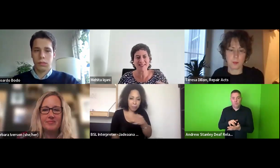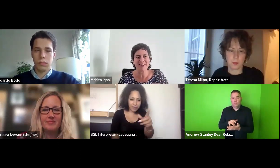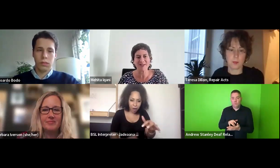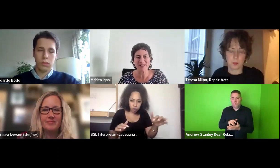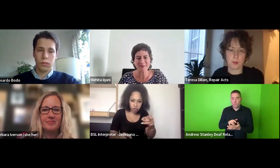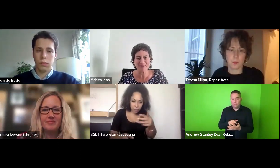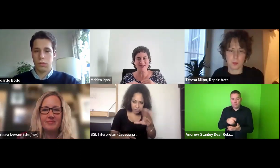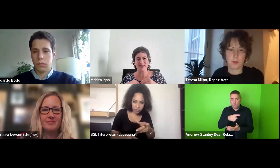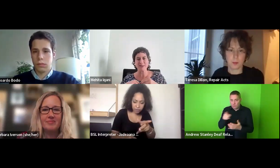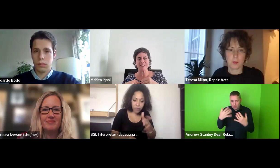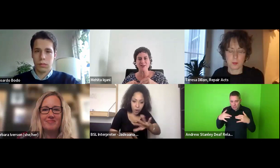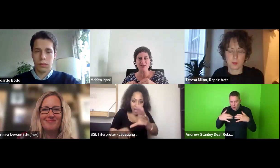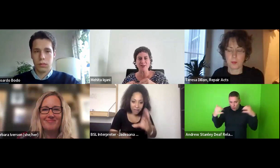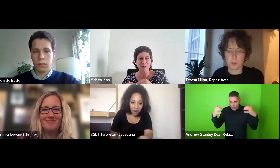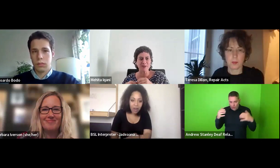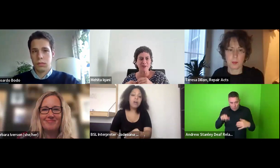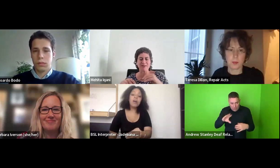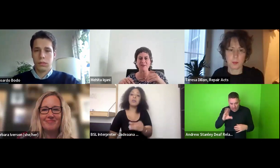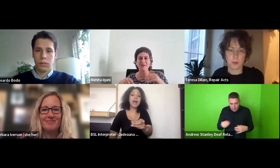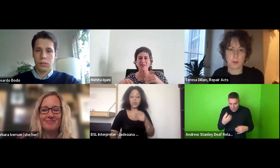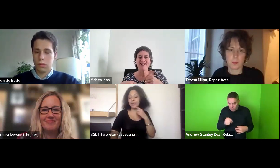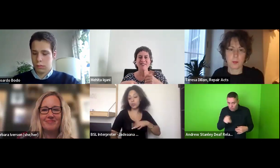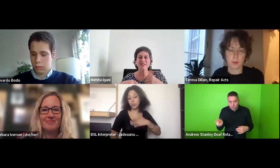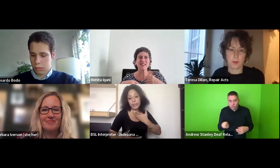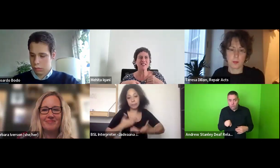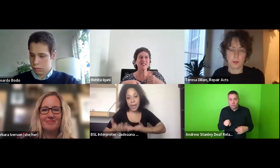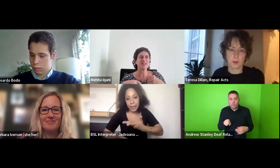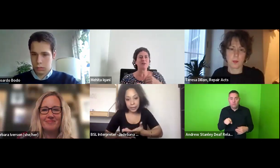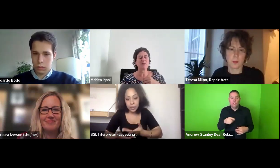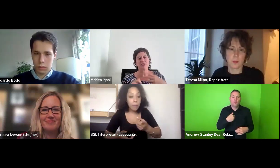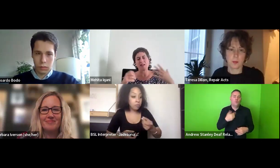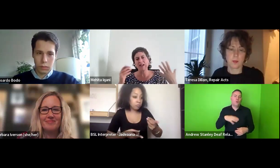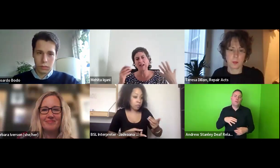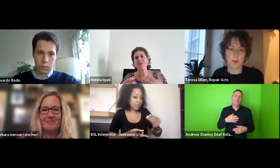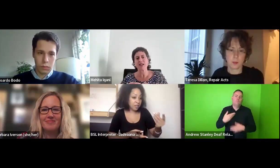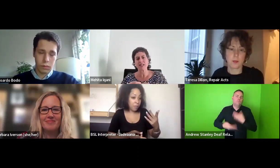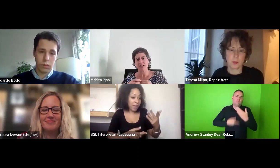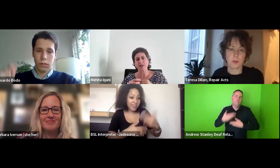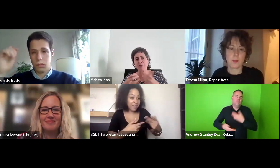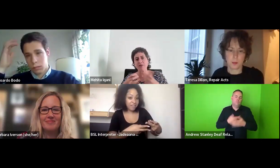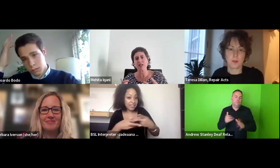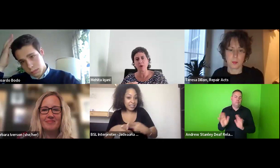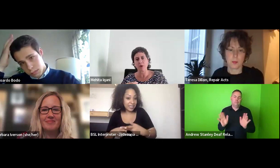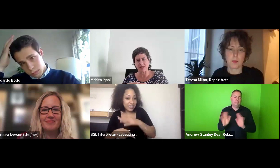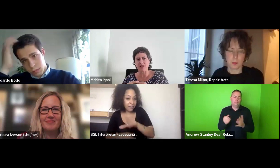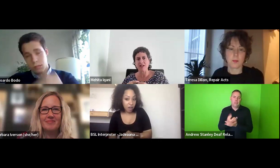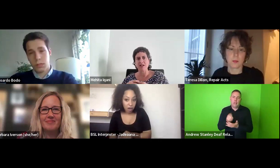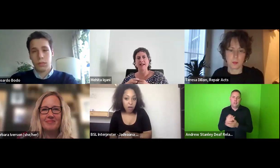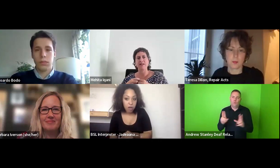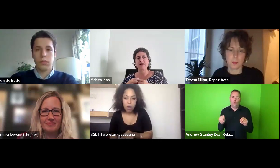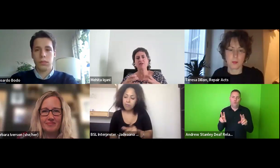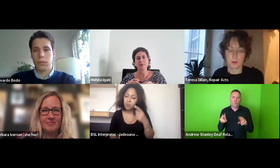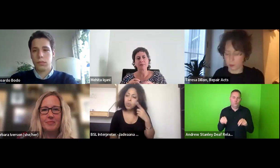from African cities, you don't need me to explain to you. And for those of you who have never visited, they are characterized by huge